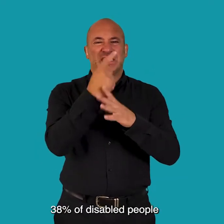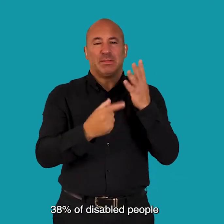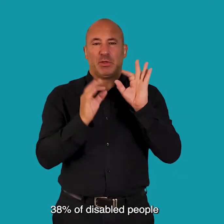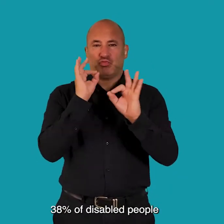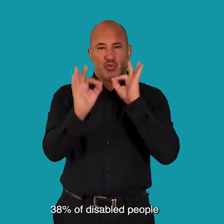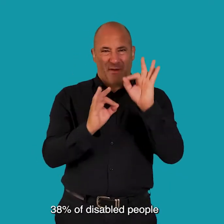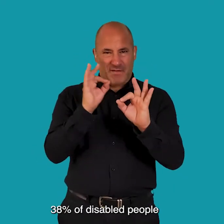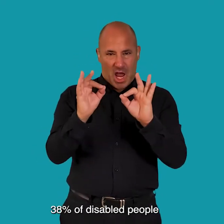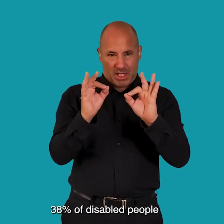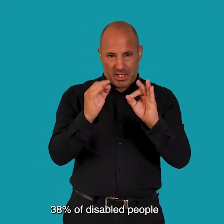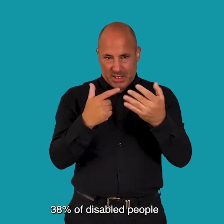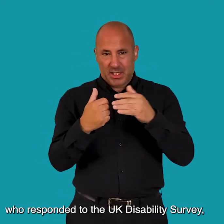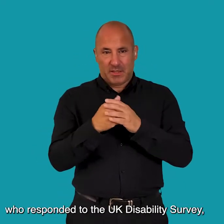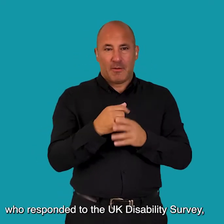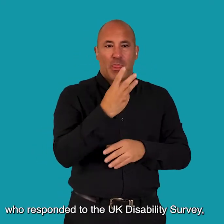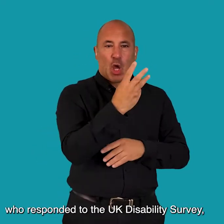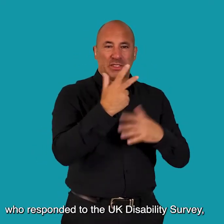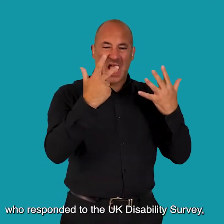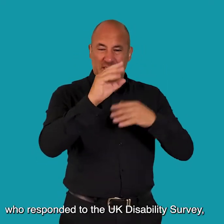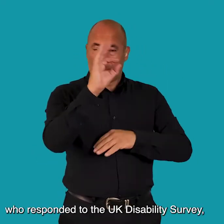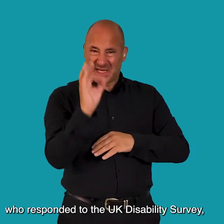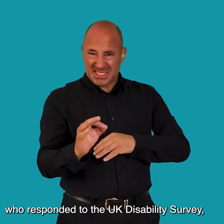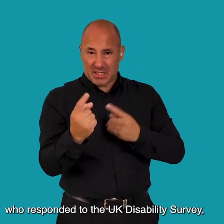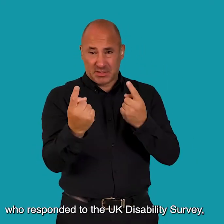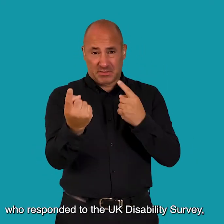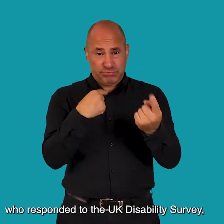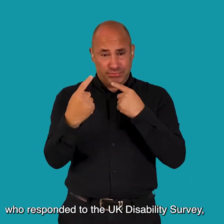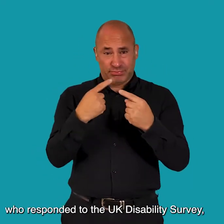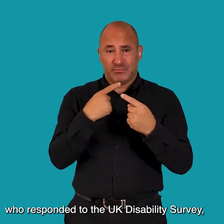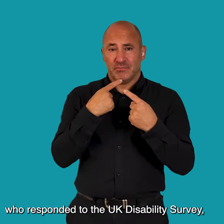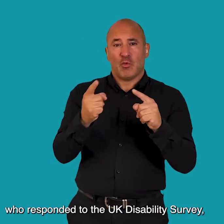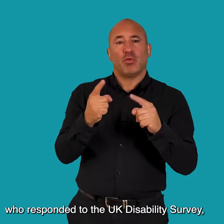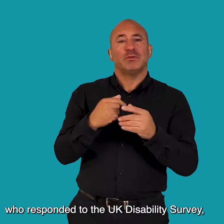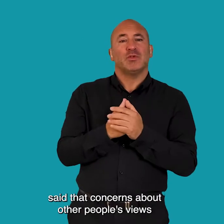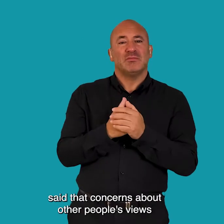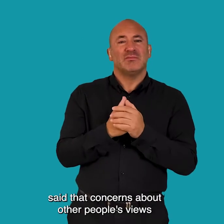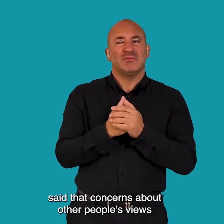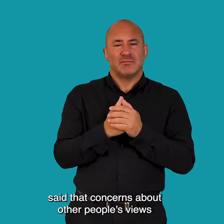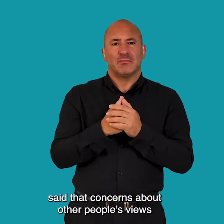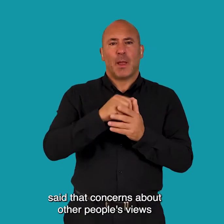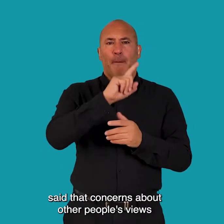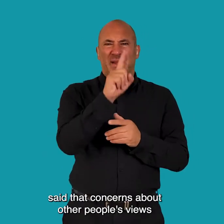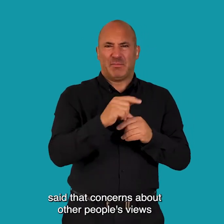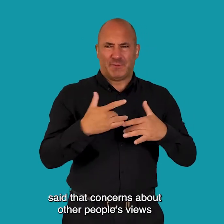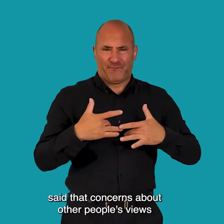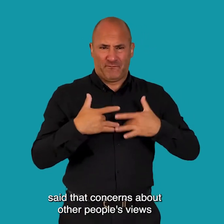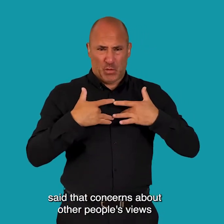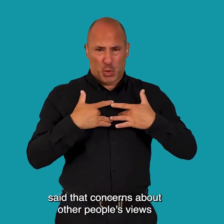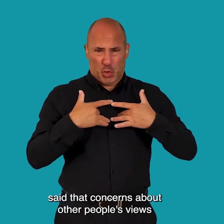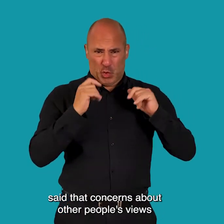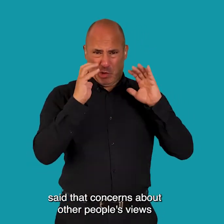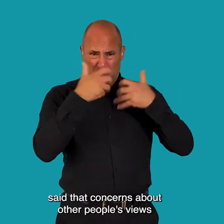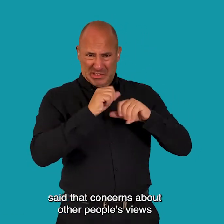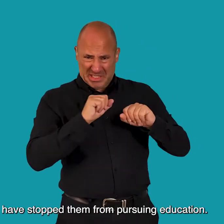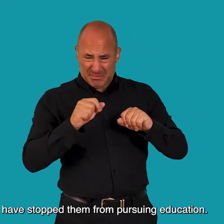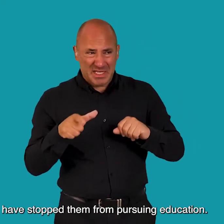38% of disabled people who responded to the UK Disability Survey said that concerns about other people's views have stopped them